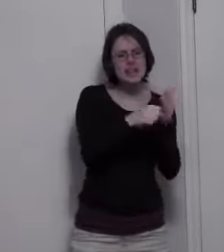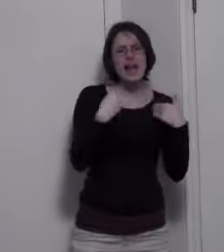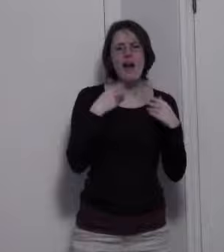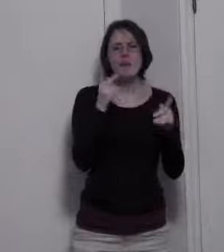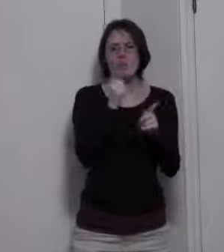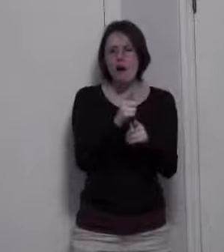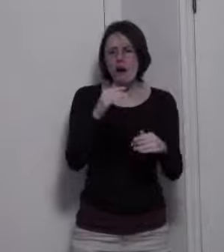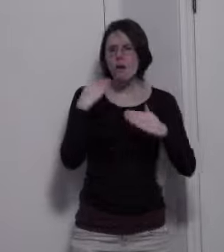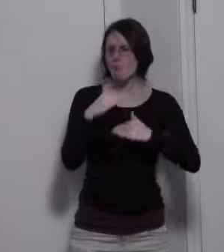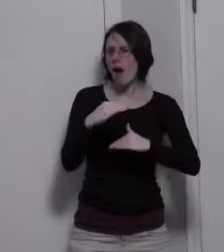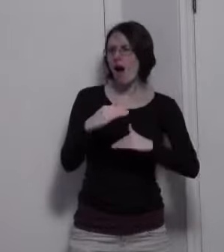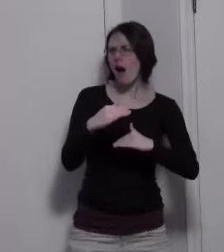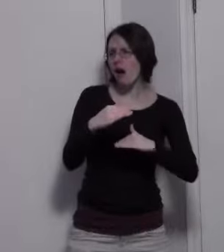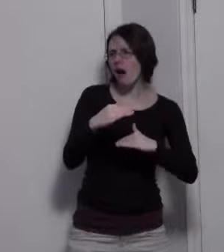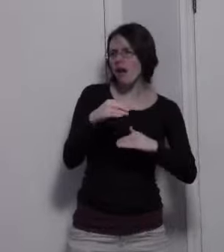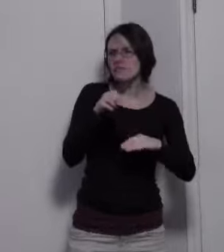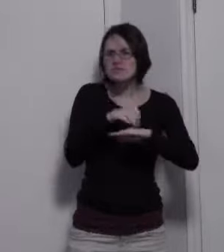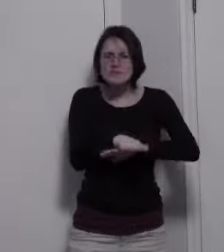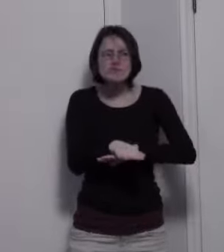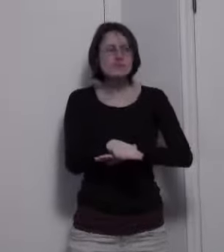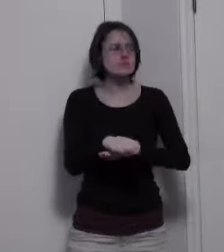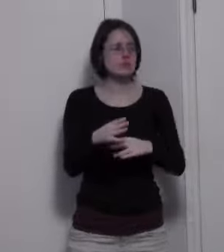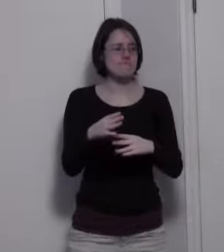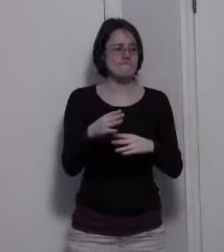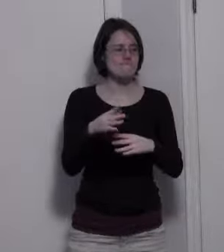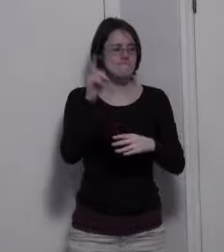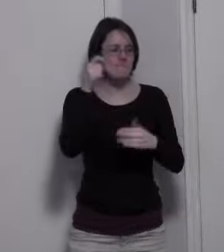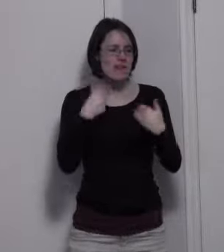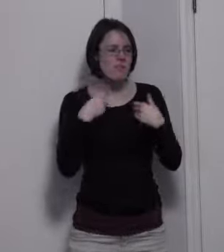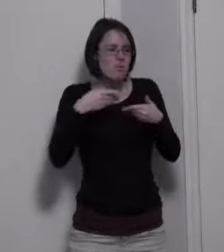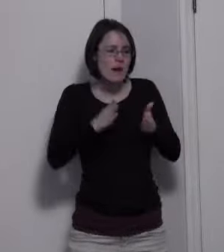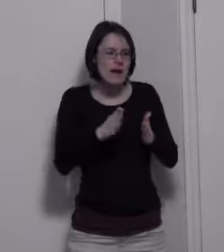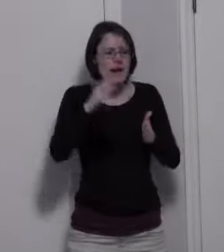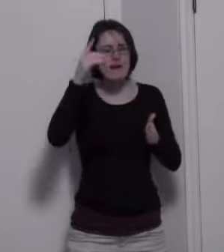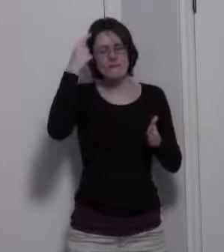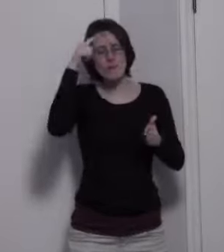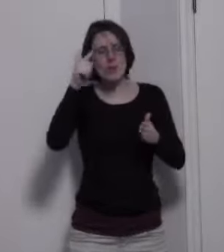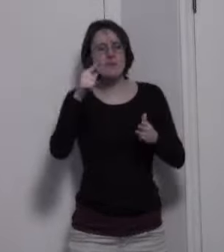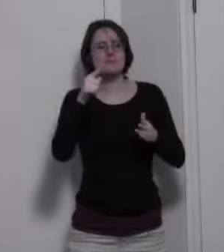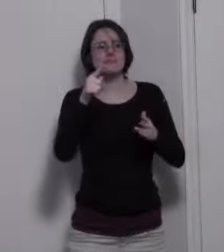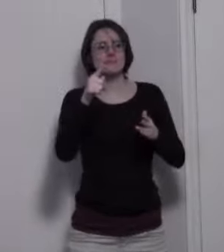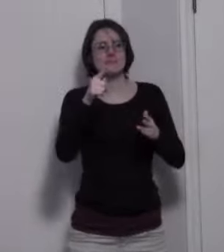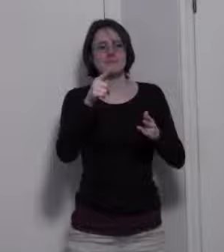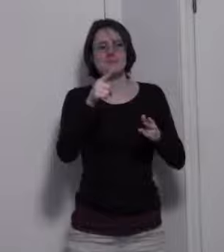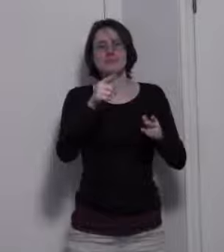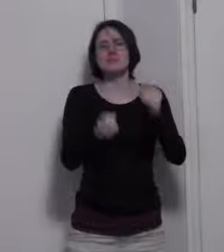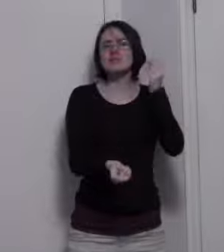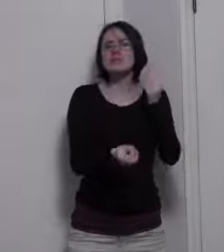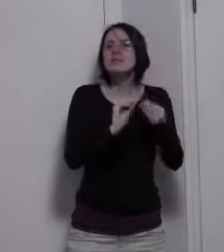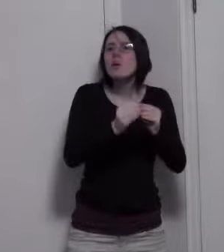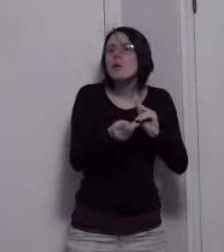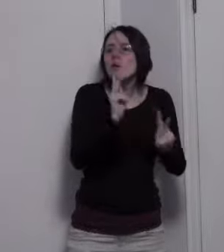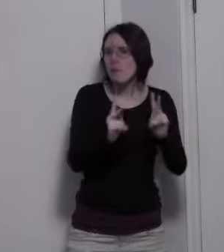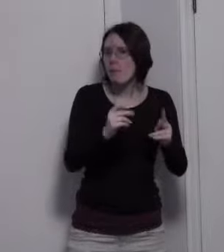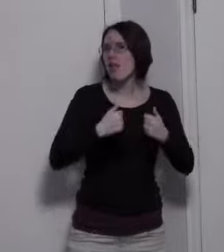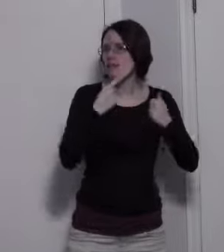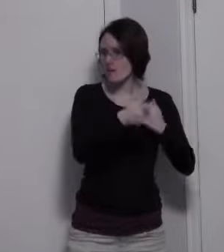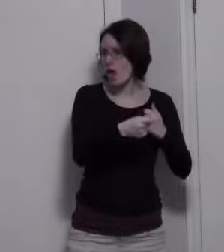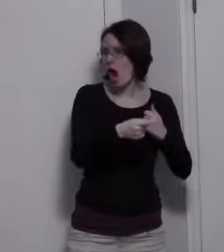the election? Well, we need a way to account for the population of each state. As an example, let's